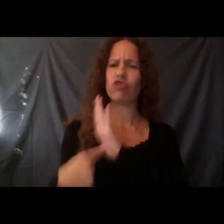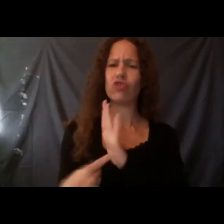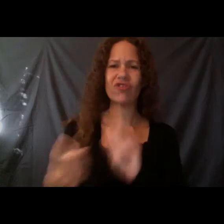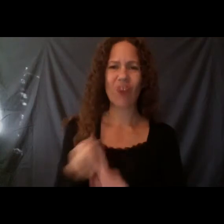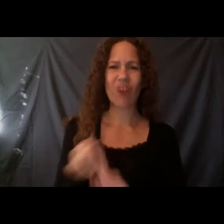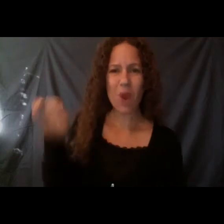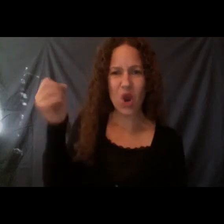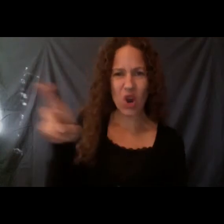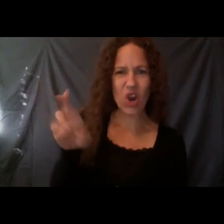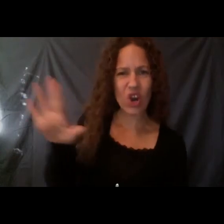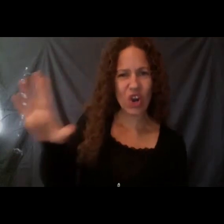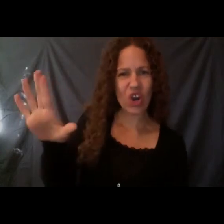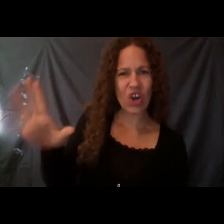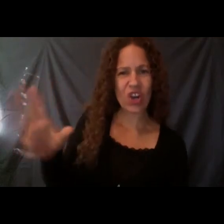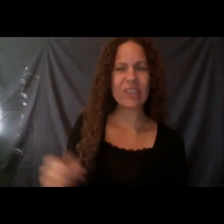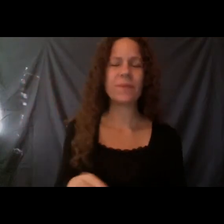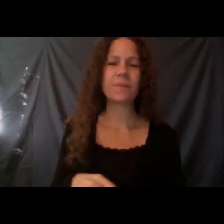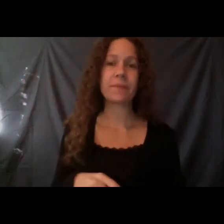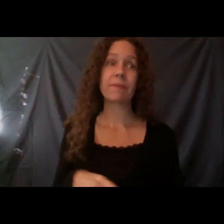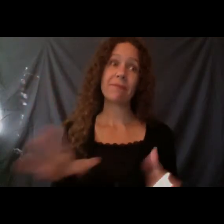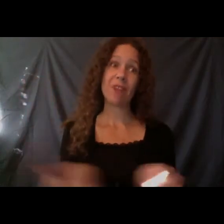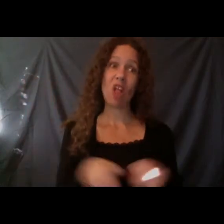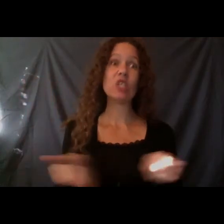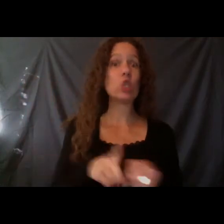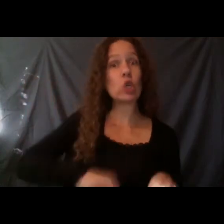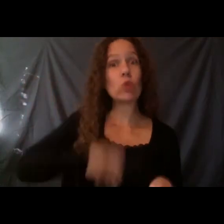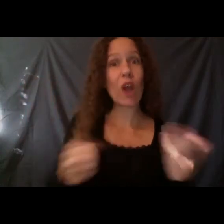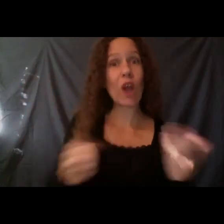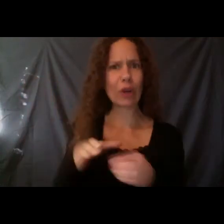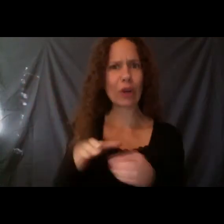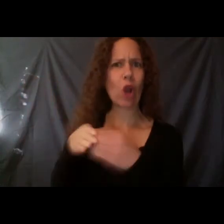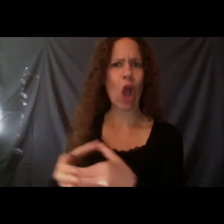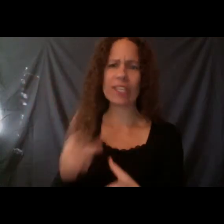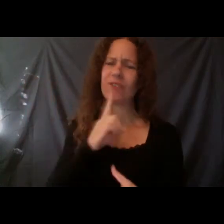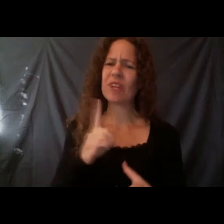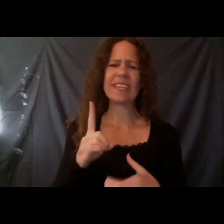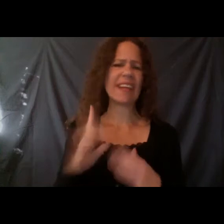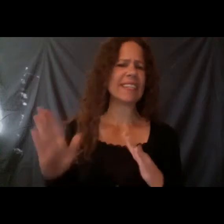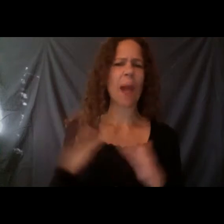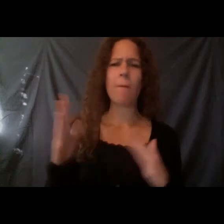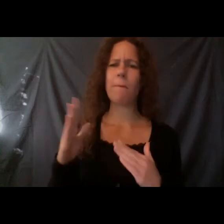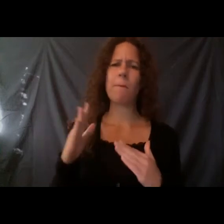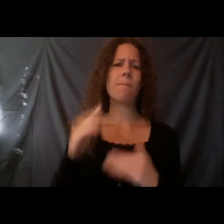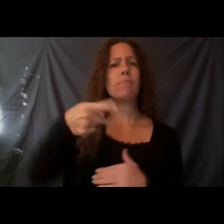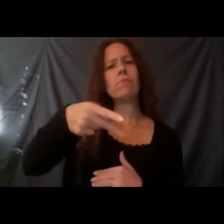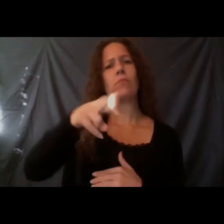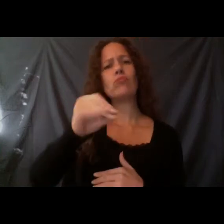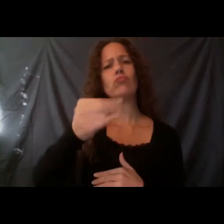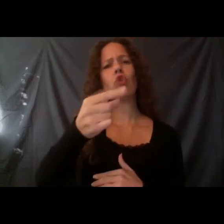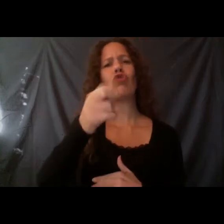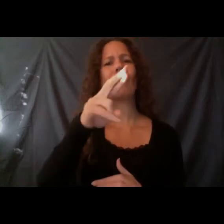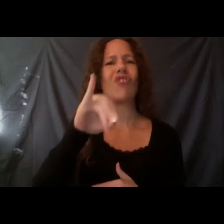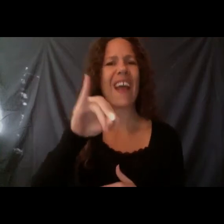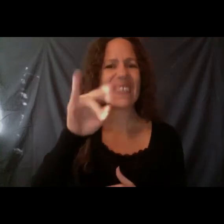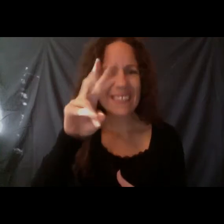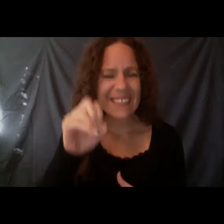Just for a moment, moving forward, I'm proud that our caucus is one of the most progressive in the state capitol. And as the author of major tenant bills in